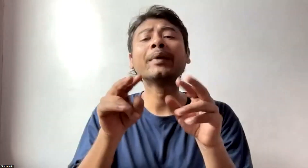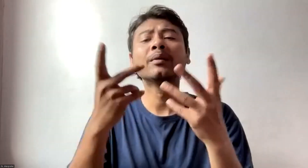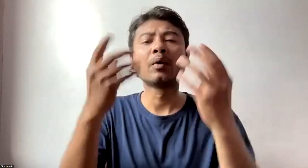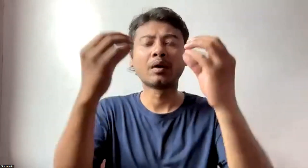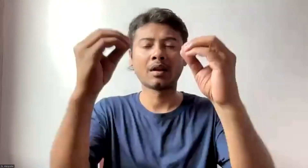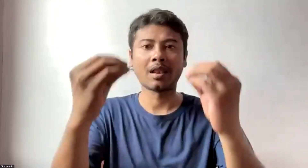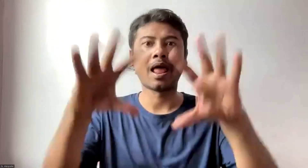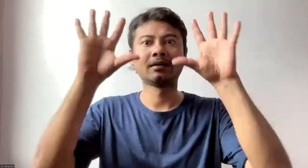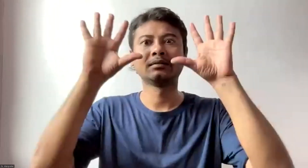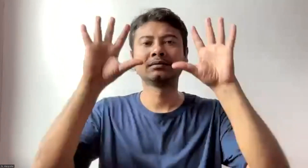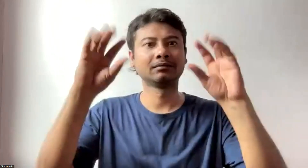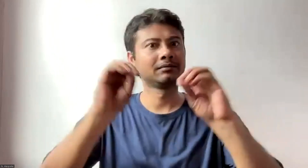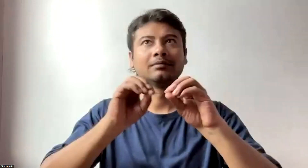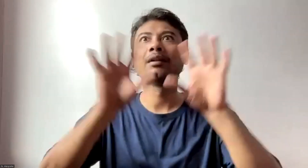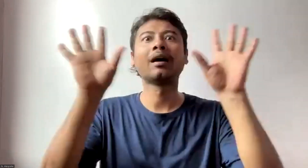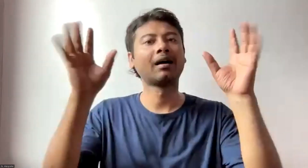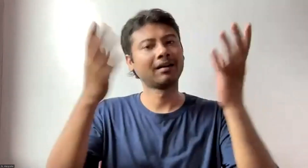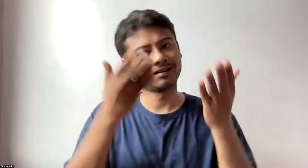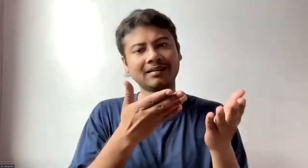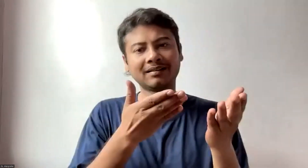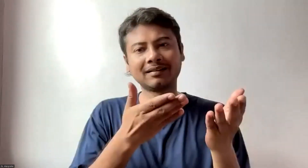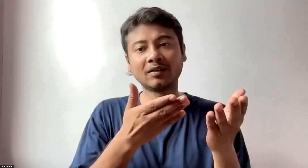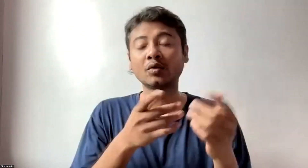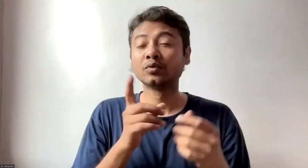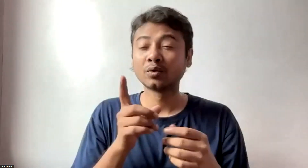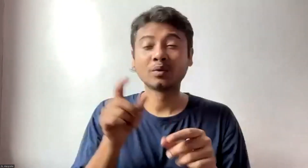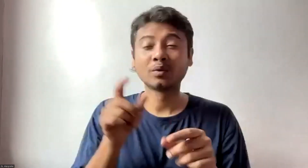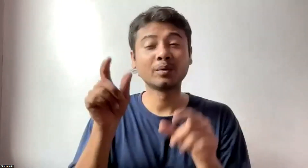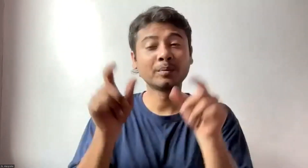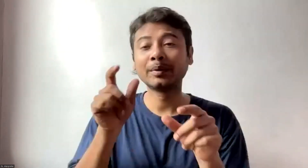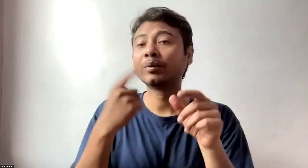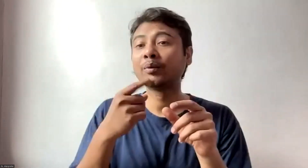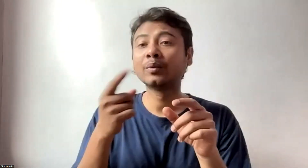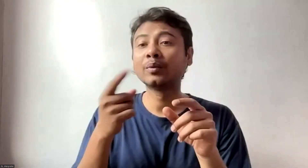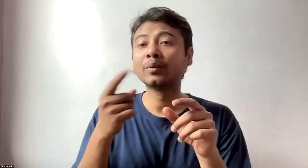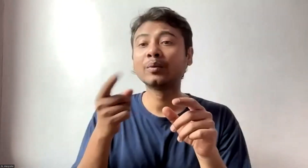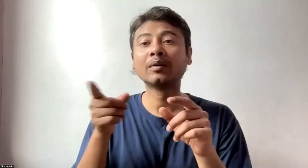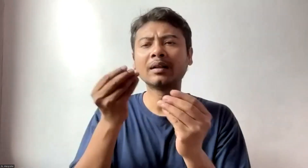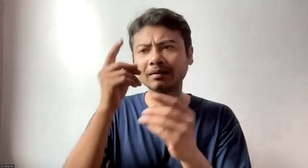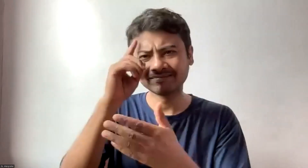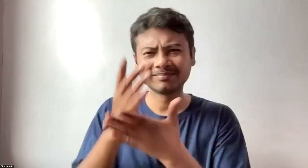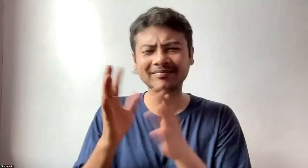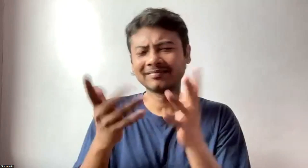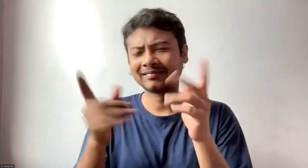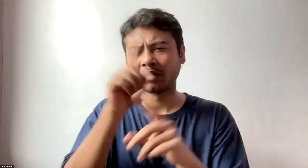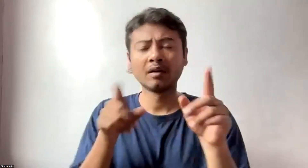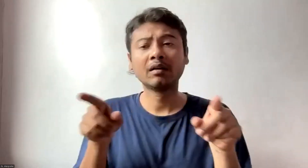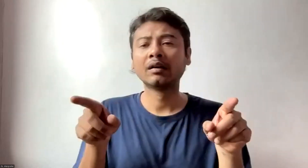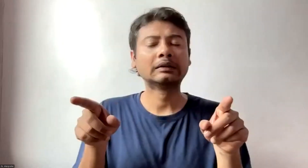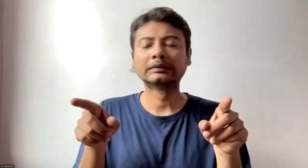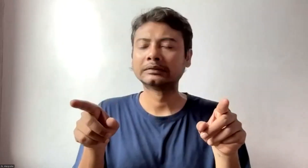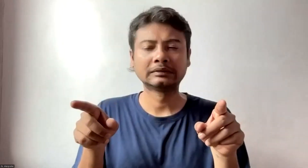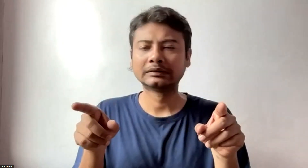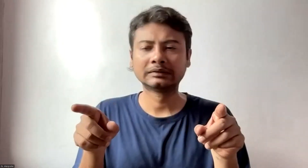and he's not a light. He is a proper person like you and me. And so those who do not